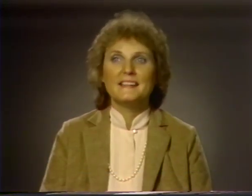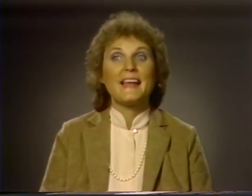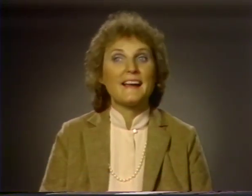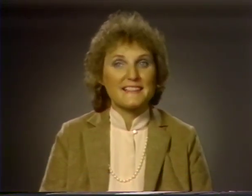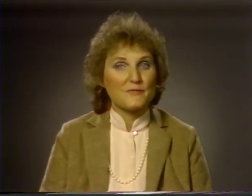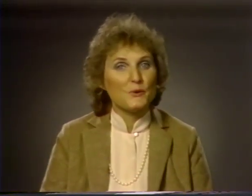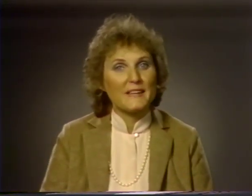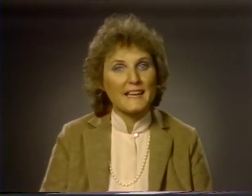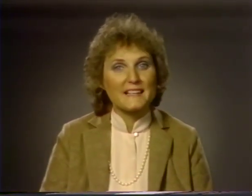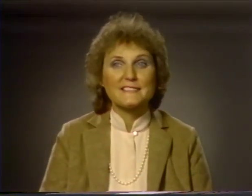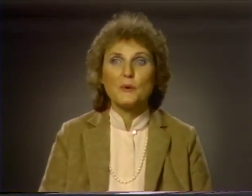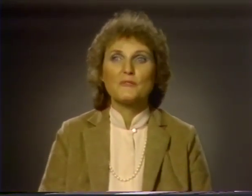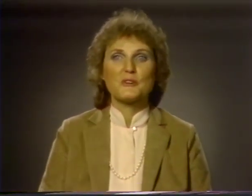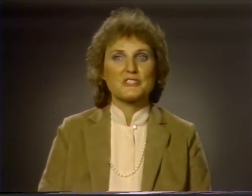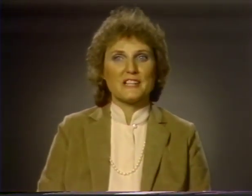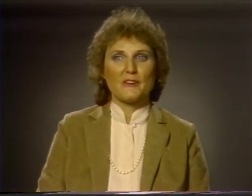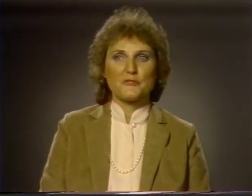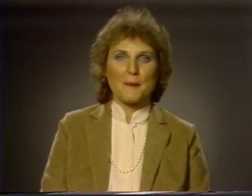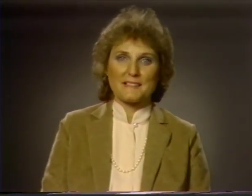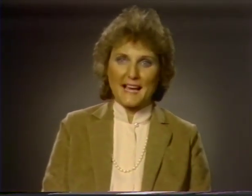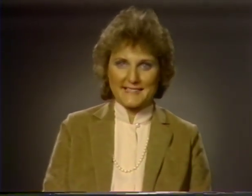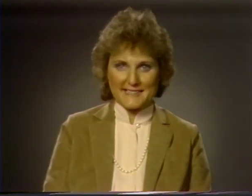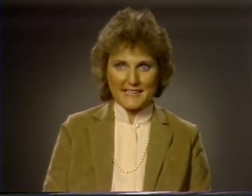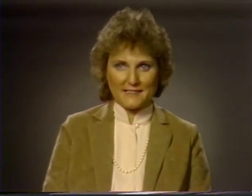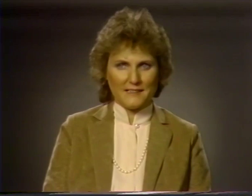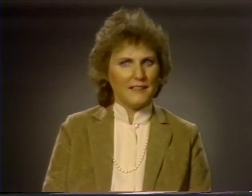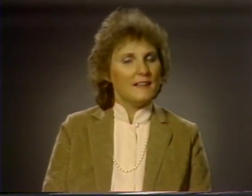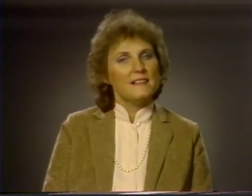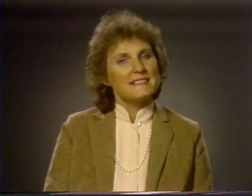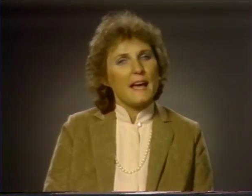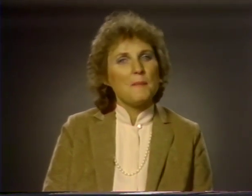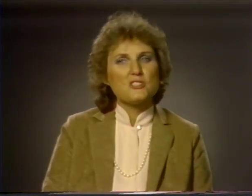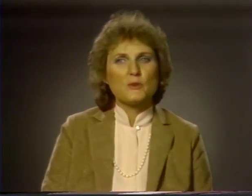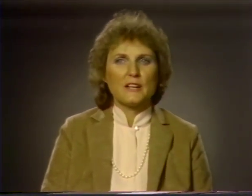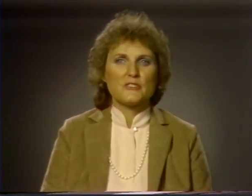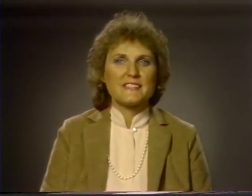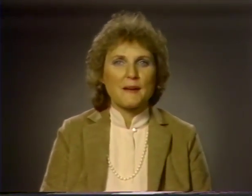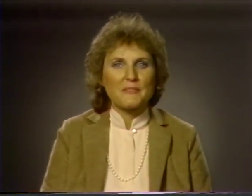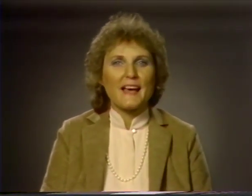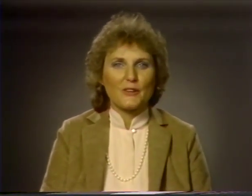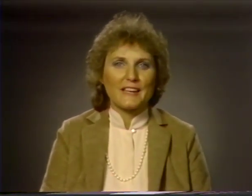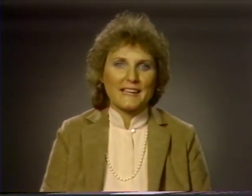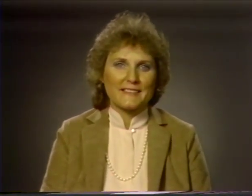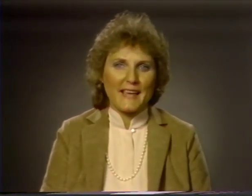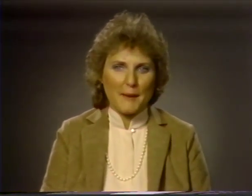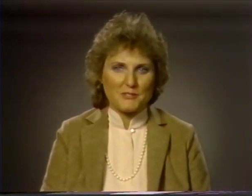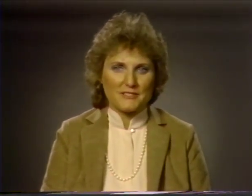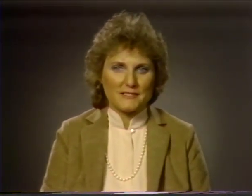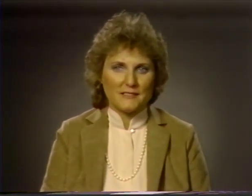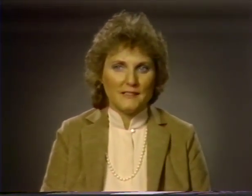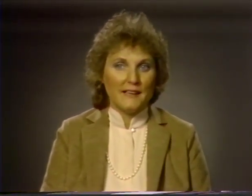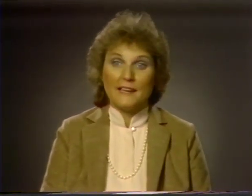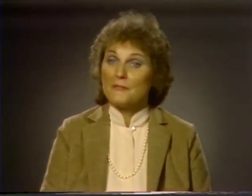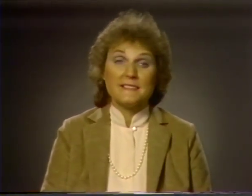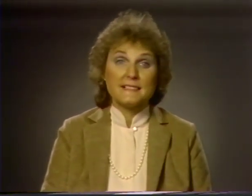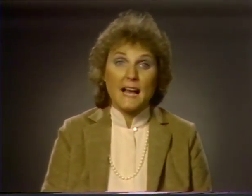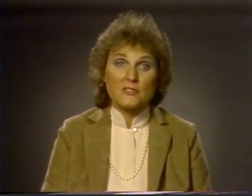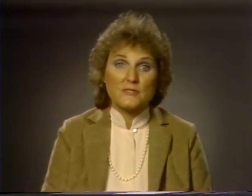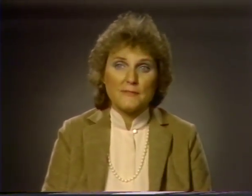Now let's view again a slower version of our dramatized scene. See how much you can understand without looking at the captions. If this is not too